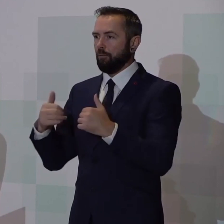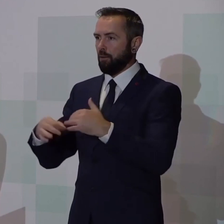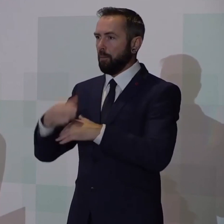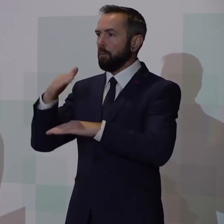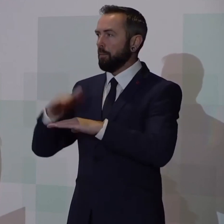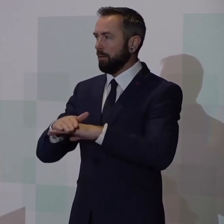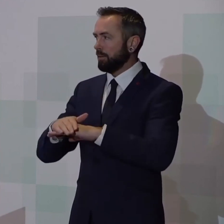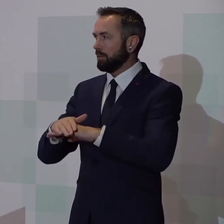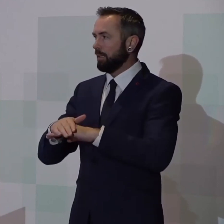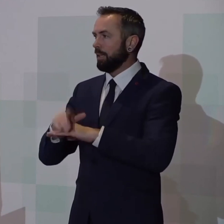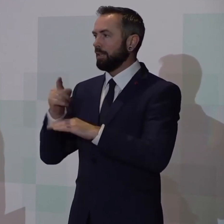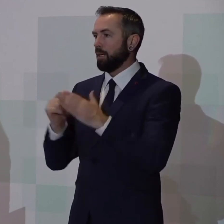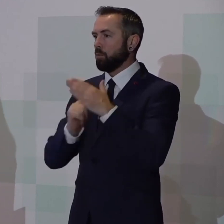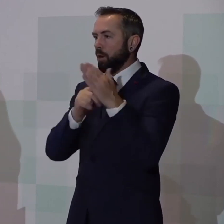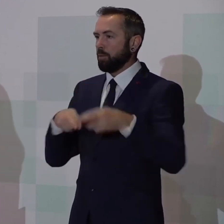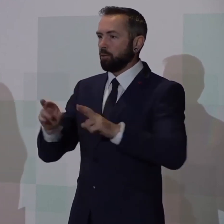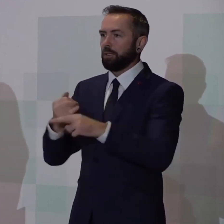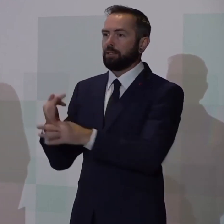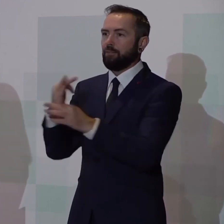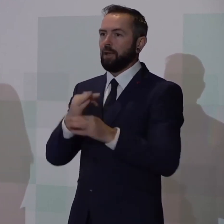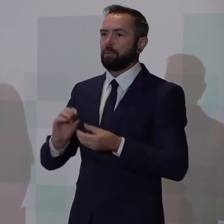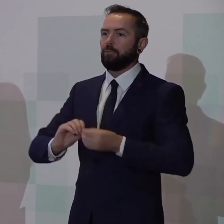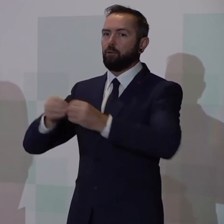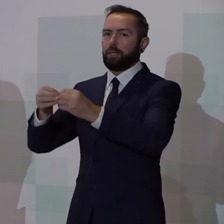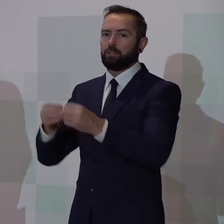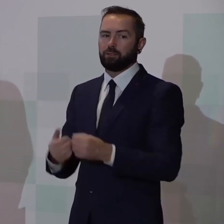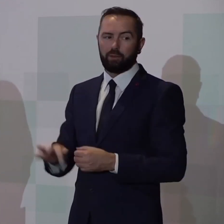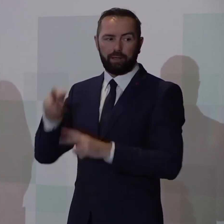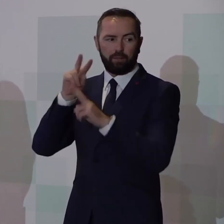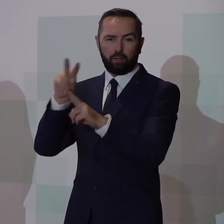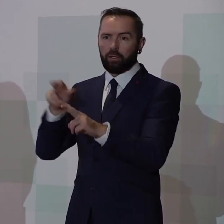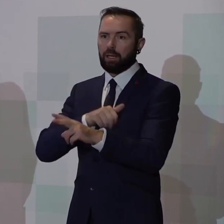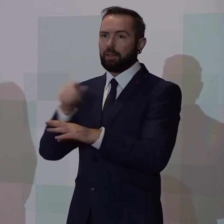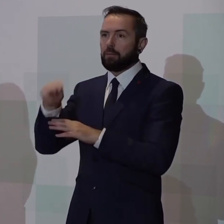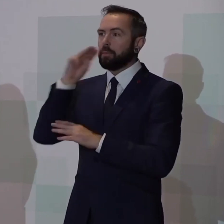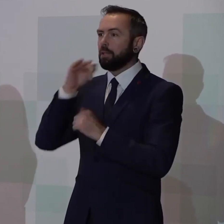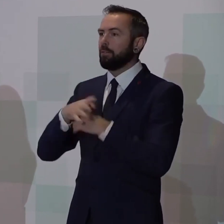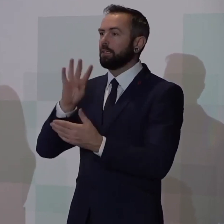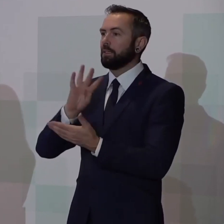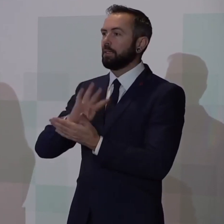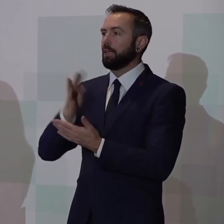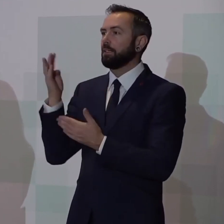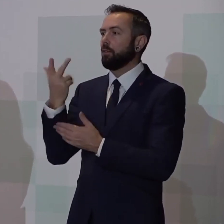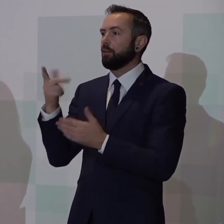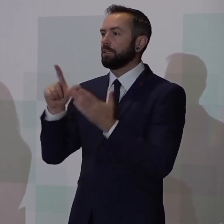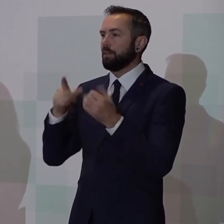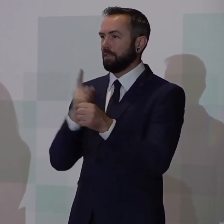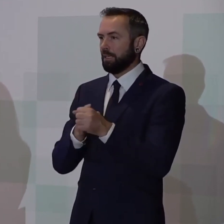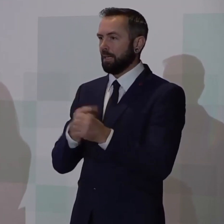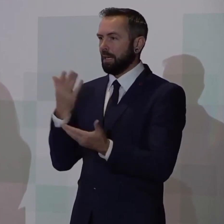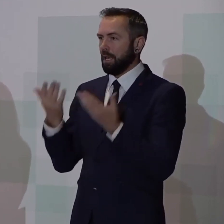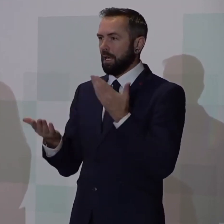primary route into family formation. So if you look at that definition in 1937 again, how one